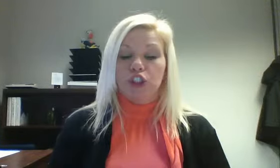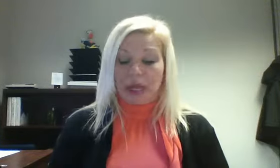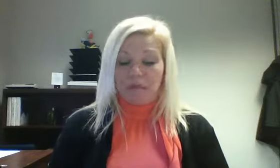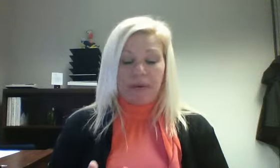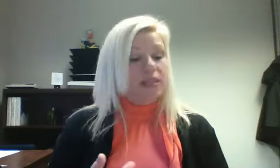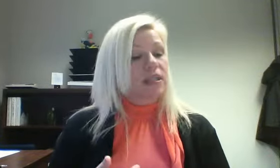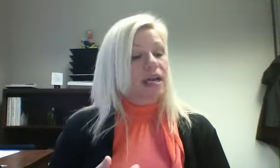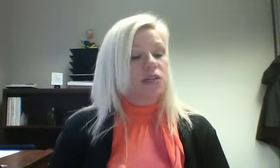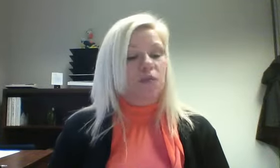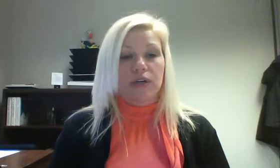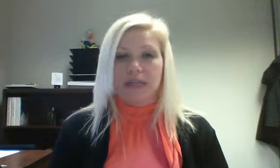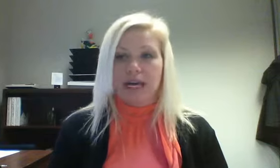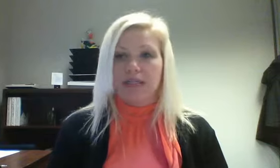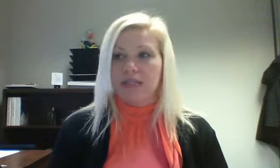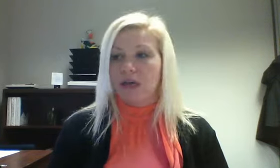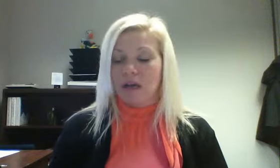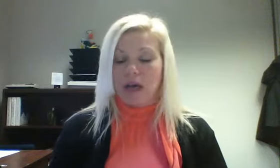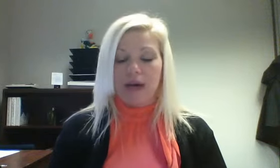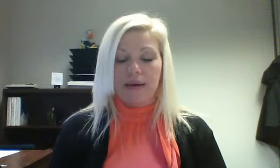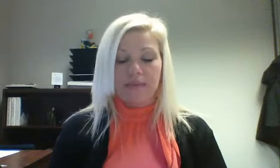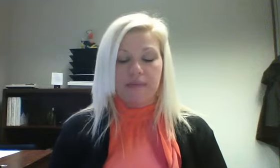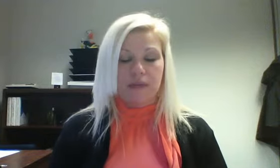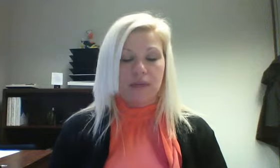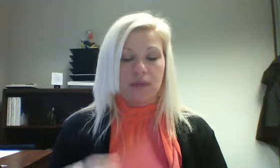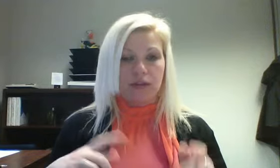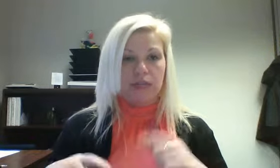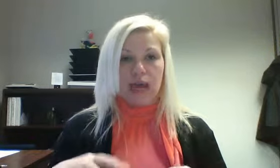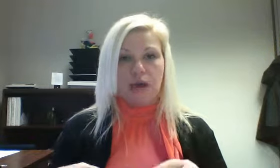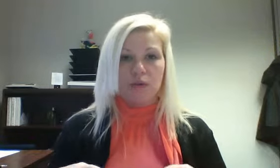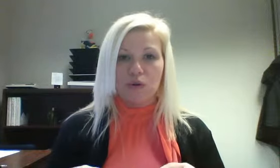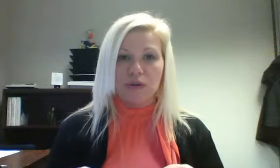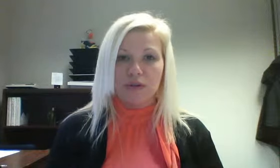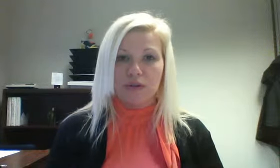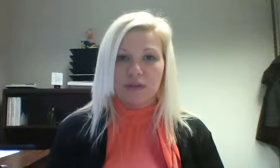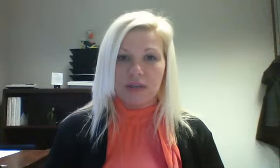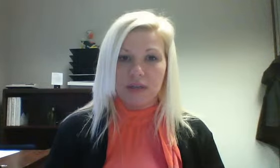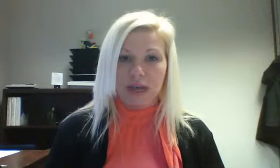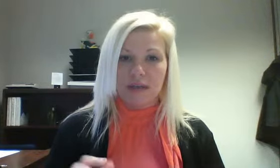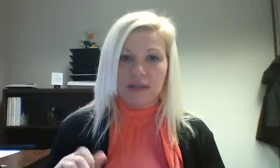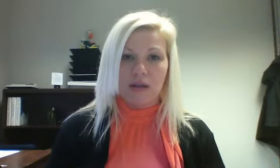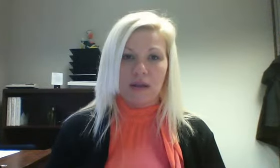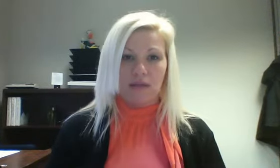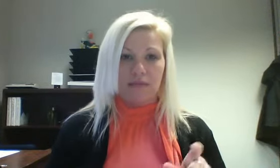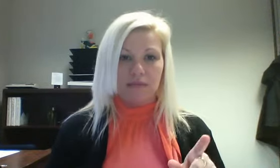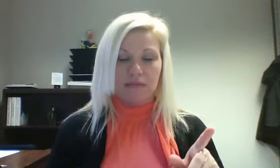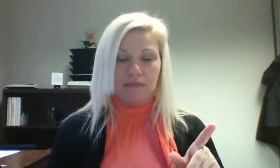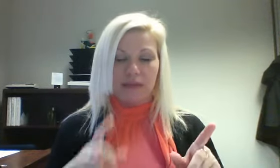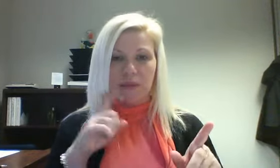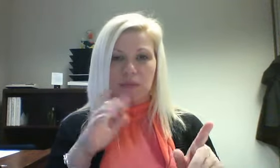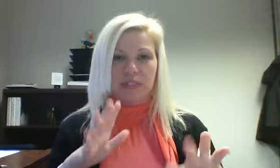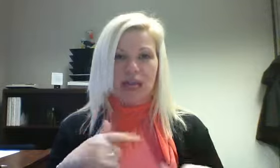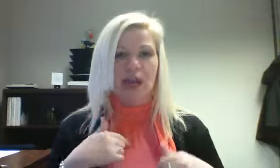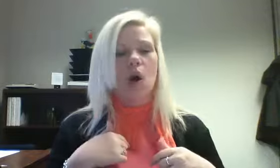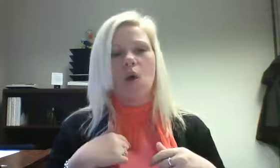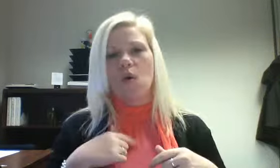Shape is the next word, and that's to understand how the word is used in ASL. Deaf people will say, oh, I